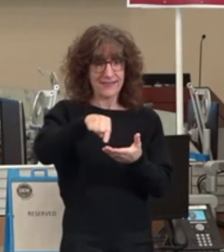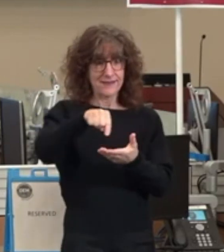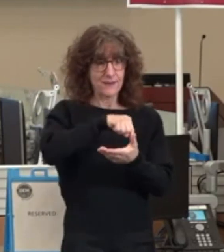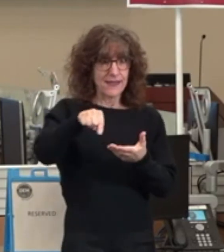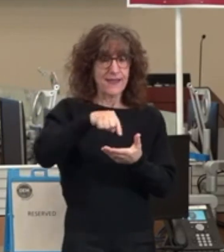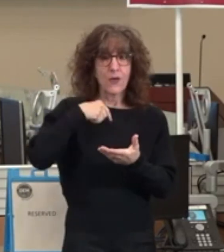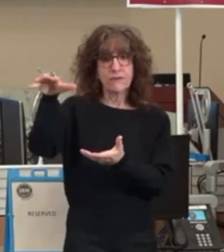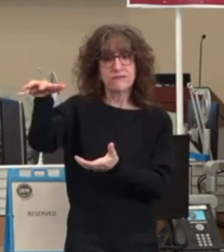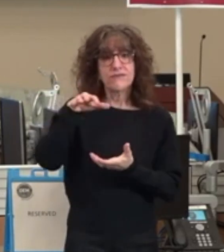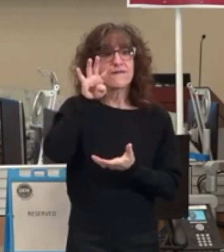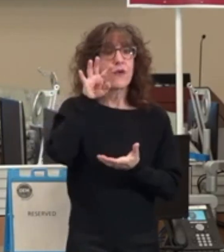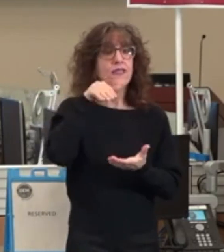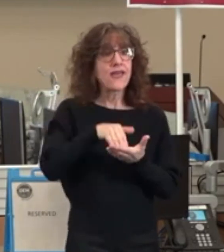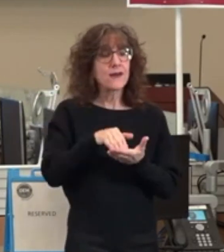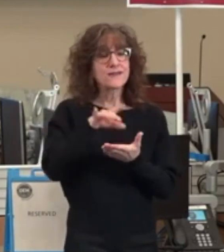have received